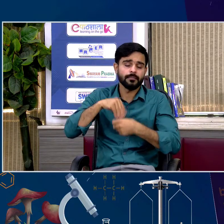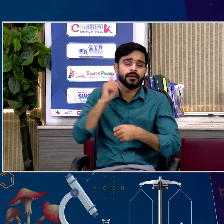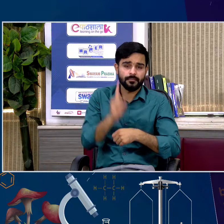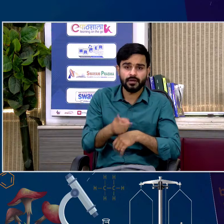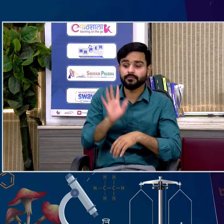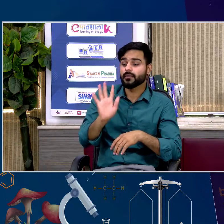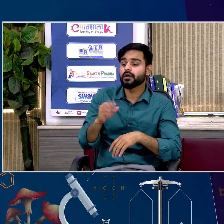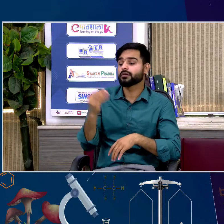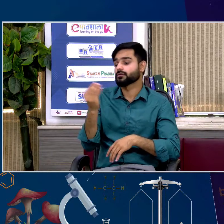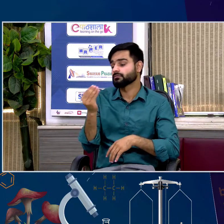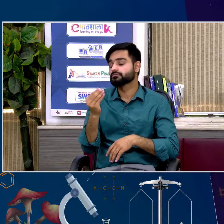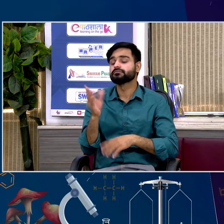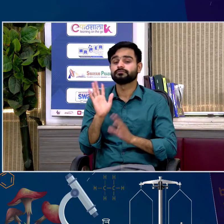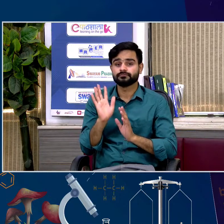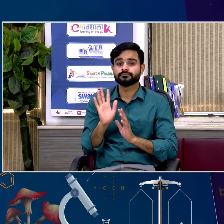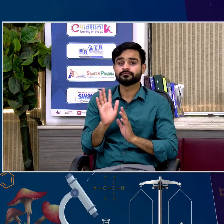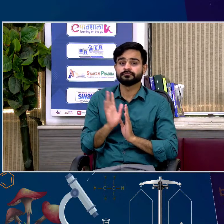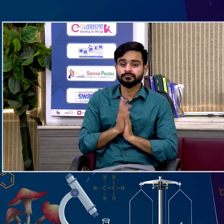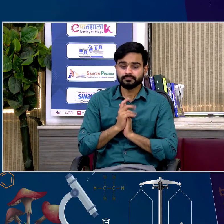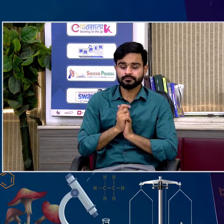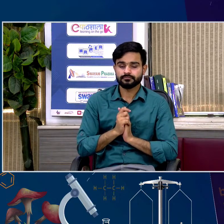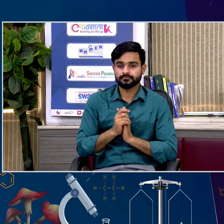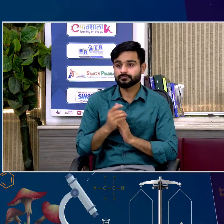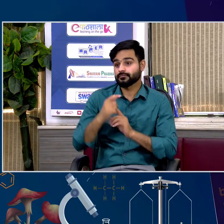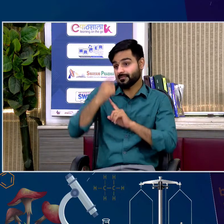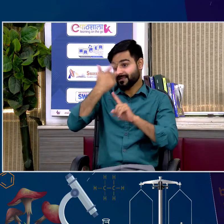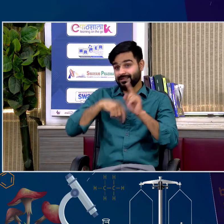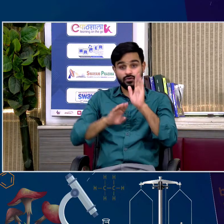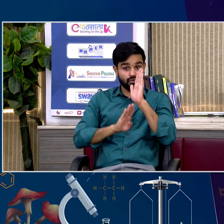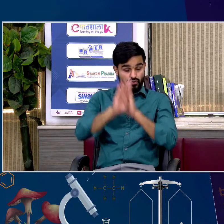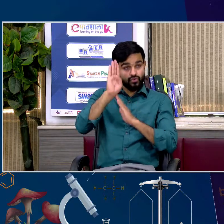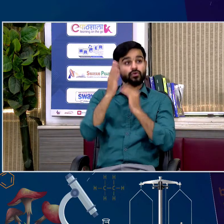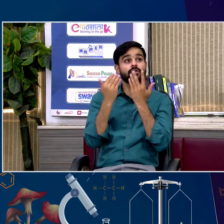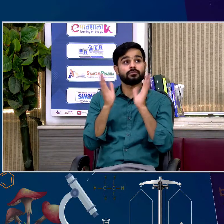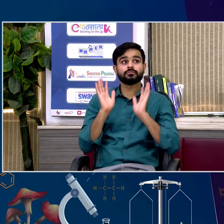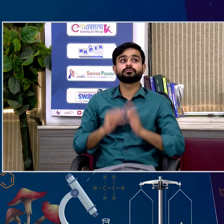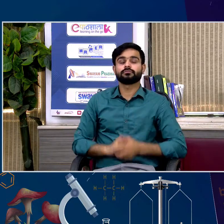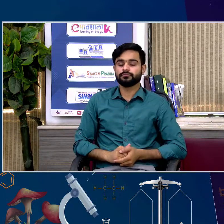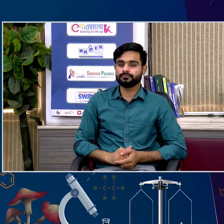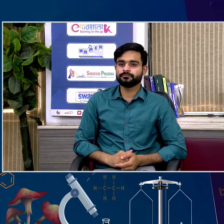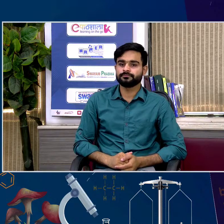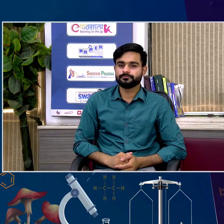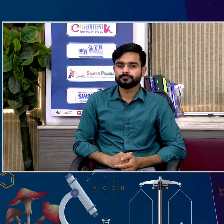there is a reason, or there is individual growth also happening.